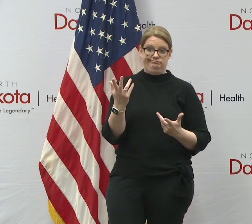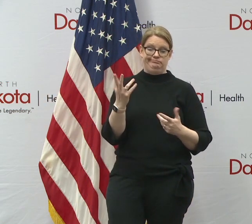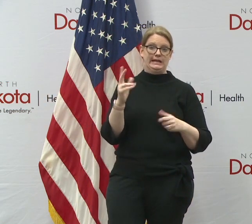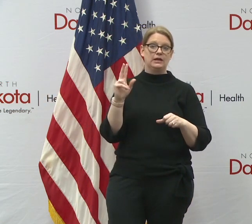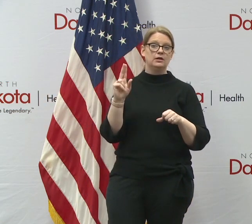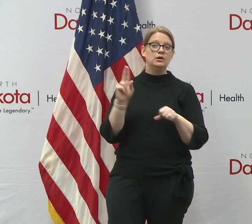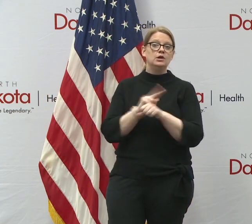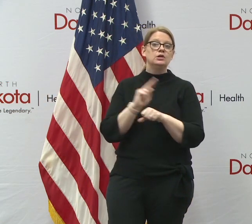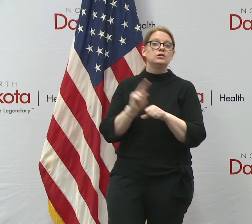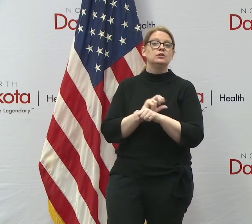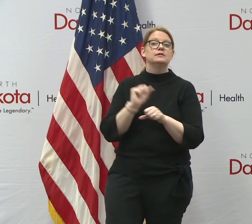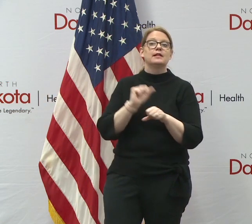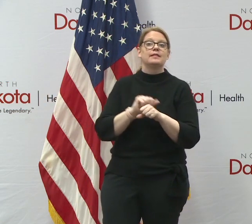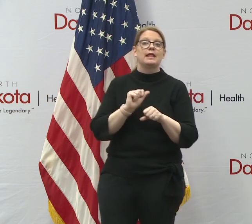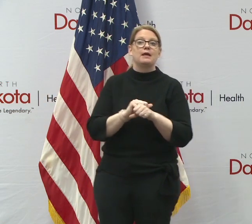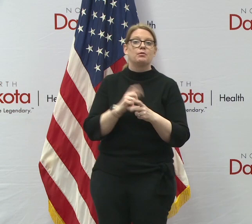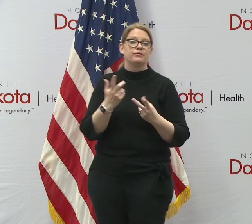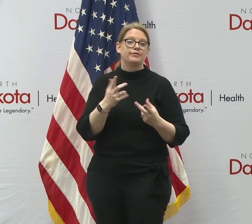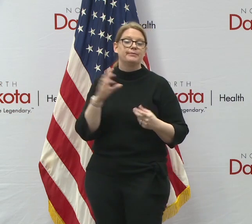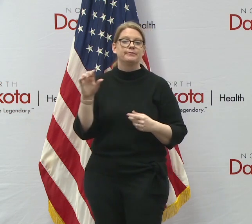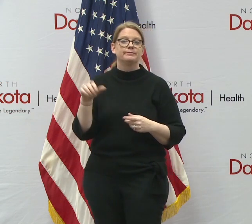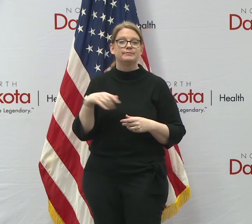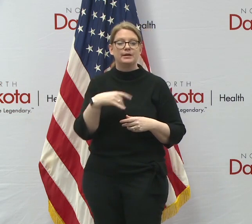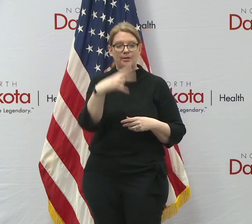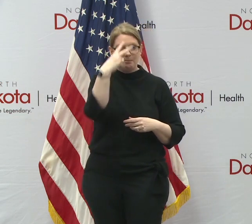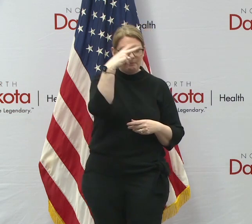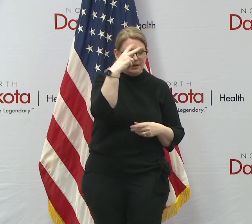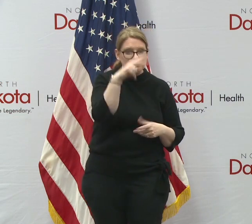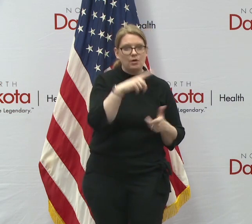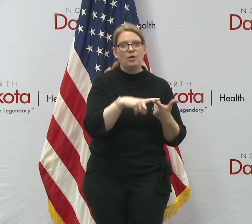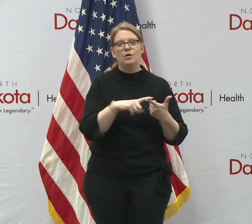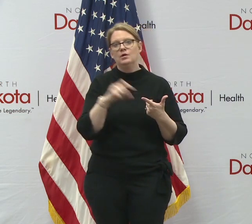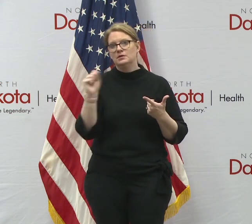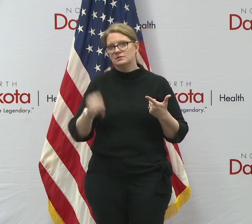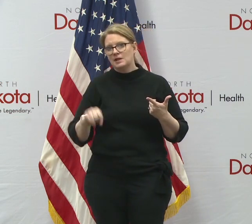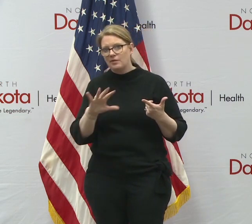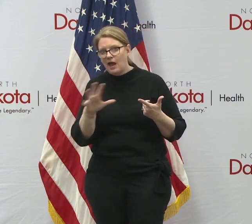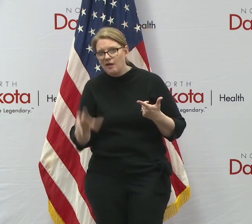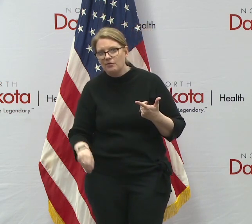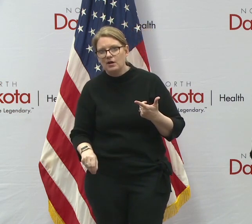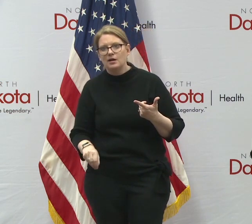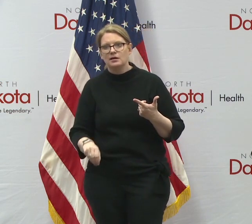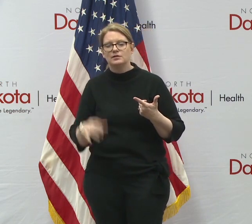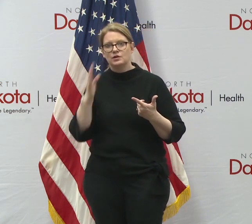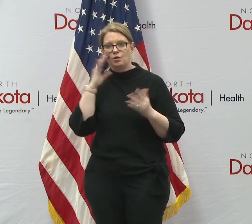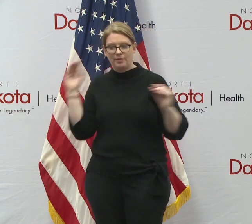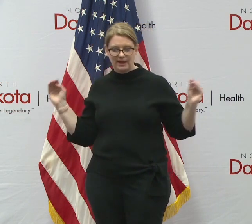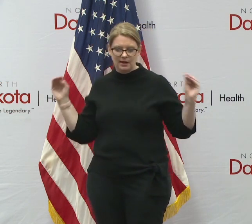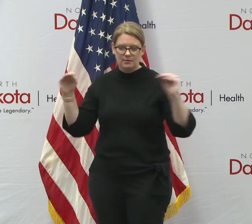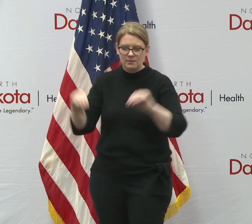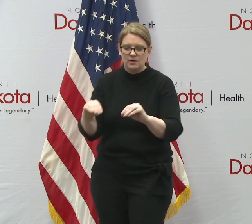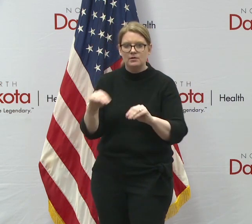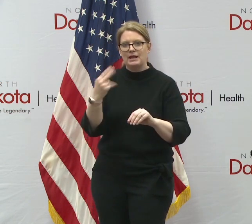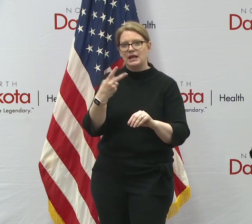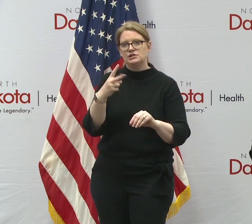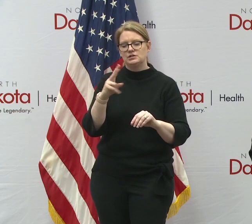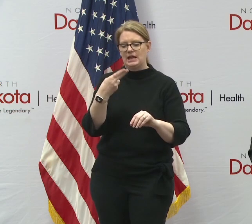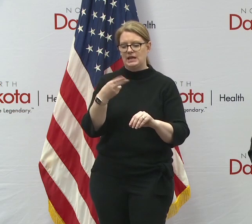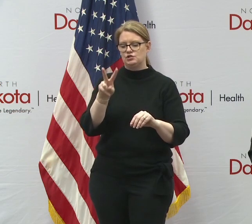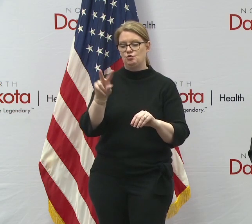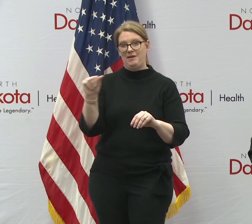comes from overseas. Some that comes from Mexico, some comes from South Africa. They come to North Dakota on H-2A